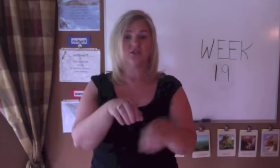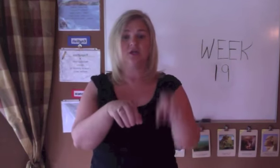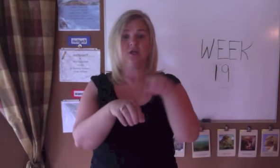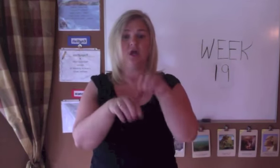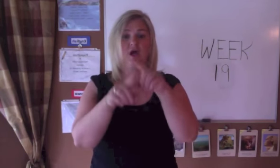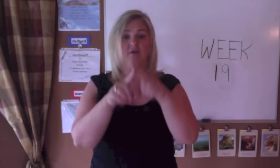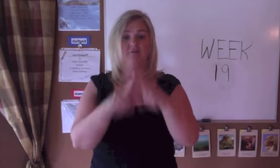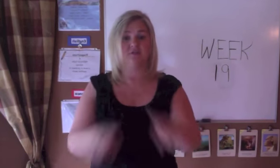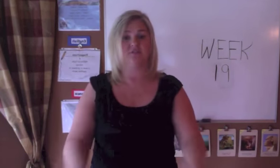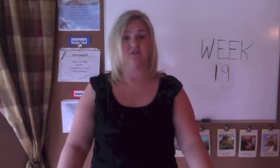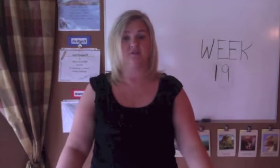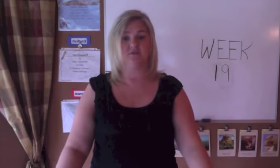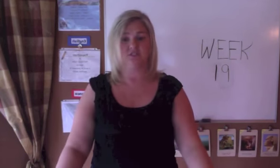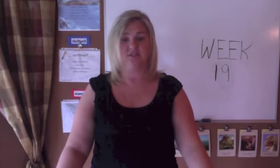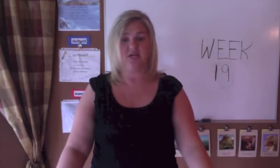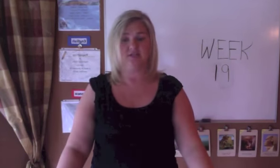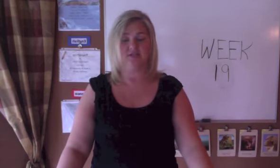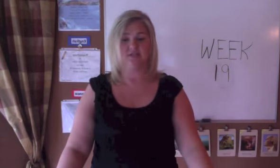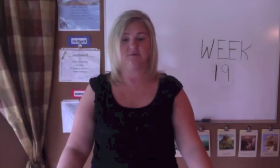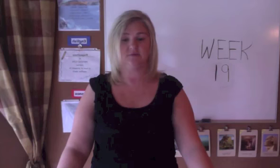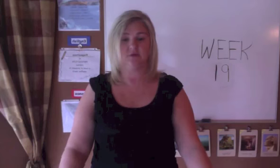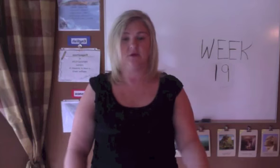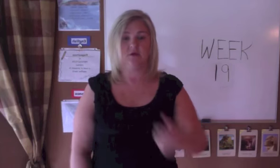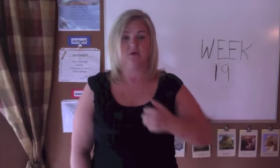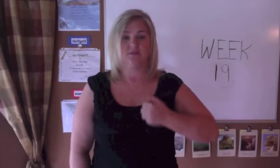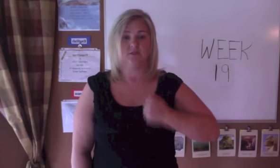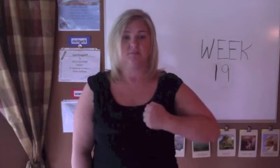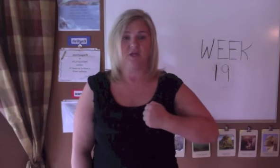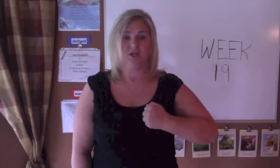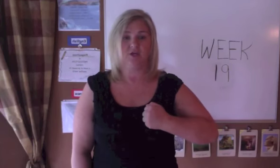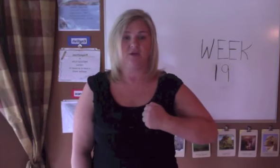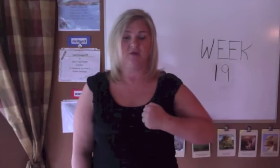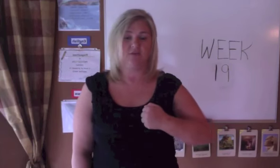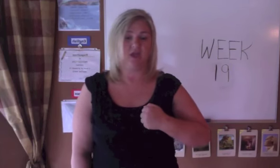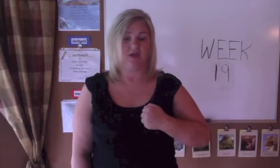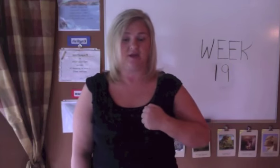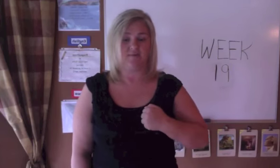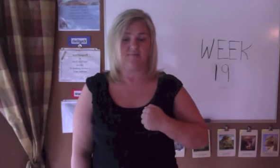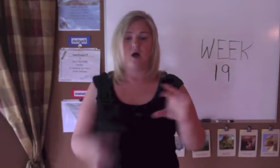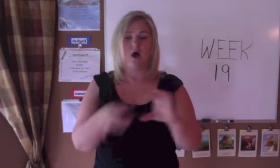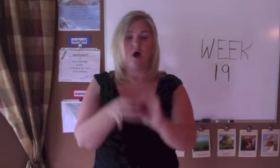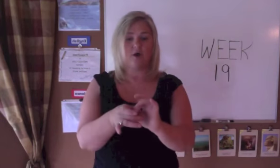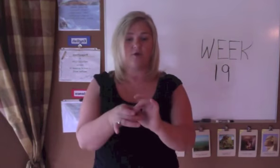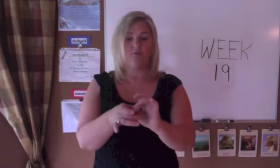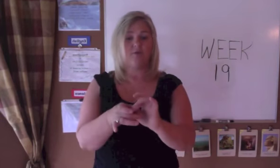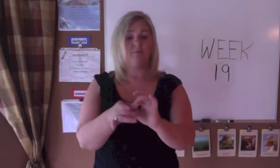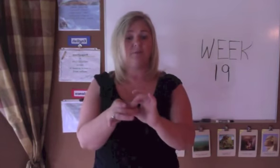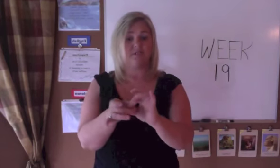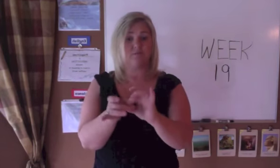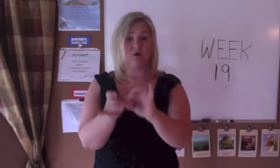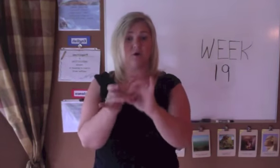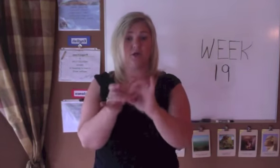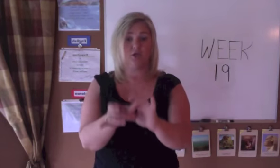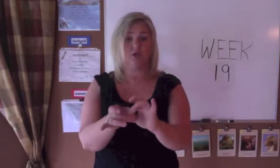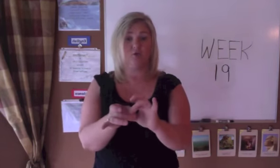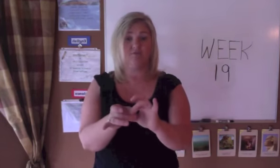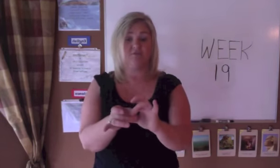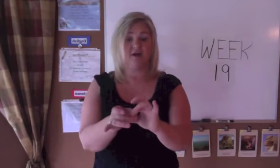Reconstruction of the Southern States, Dominion of Canada. Otto von Bismarck